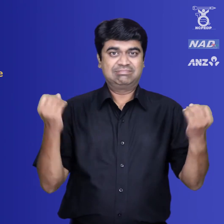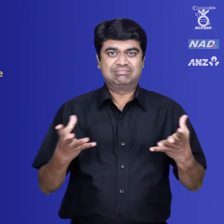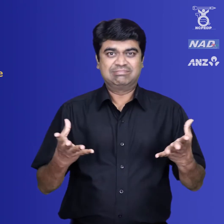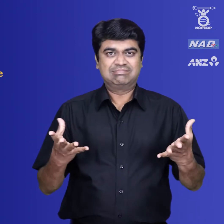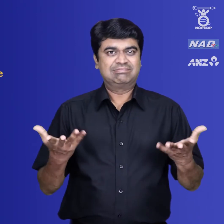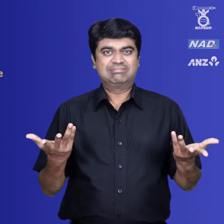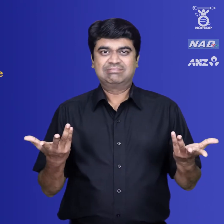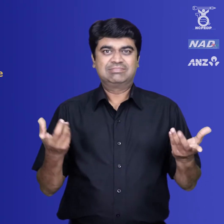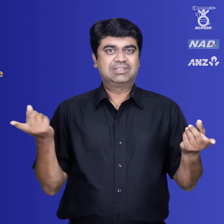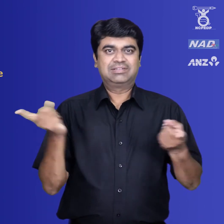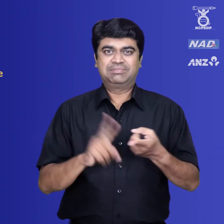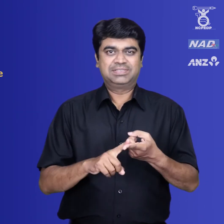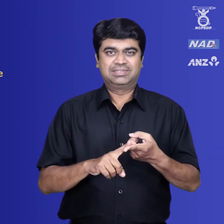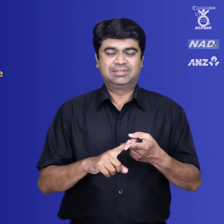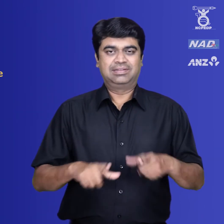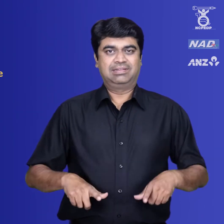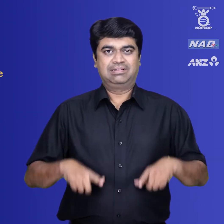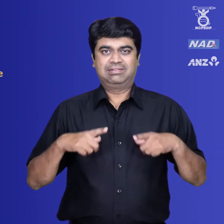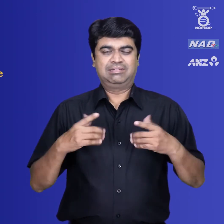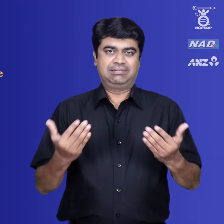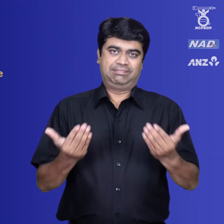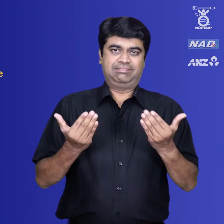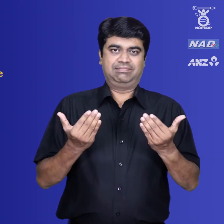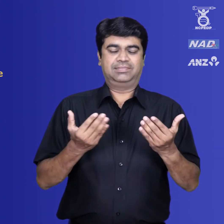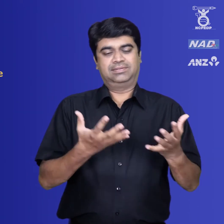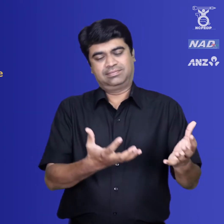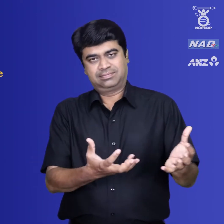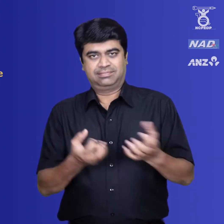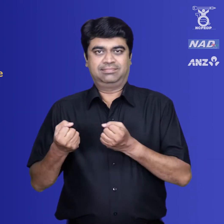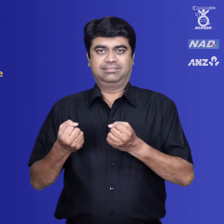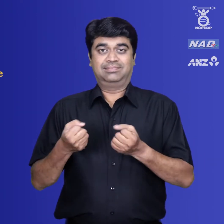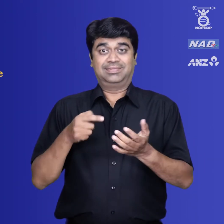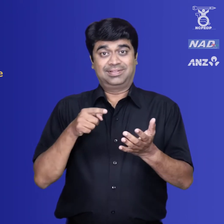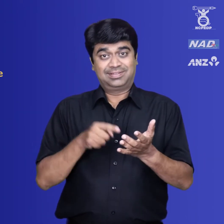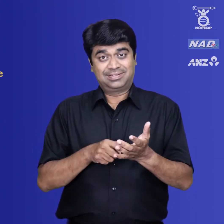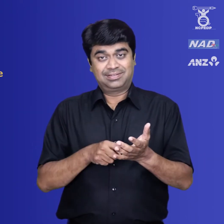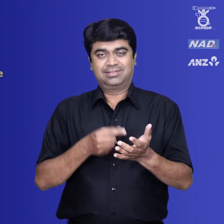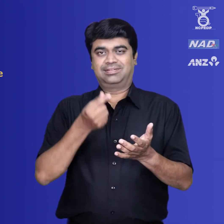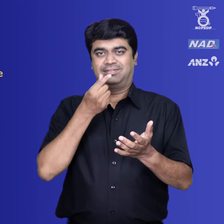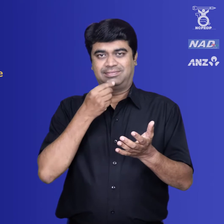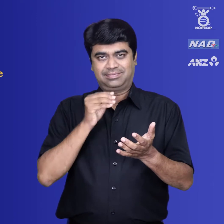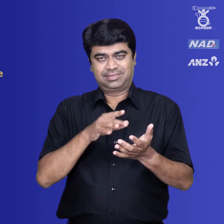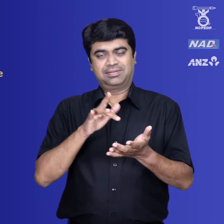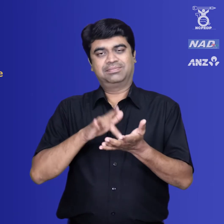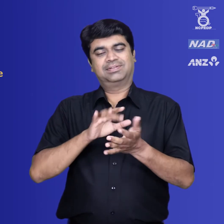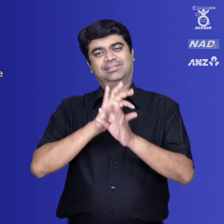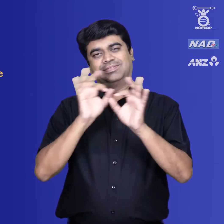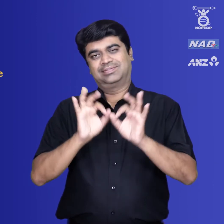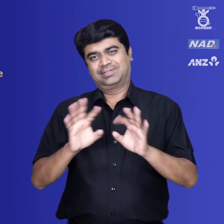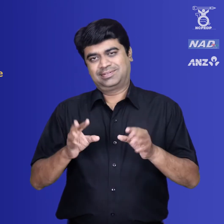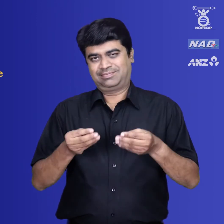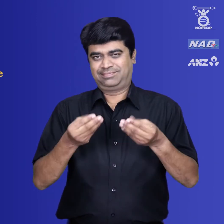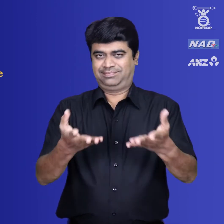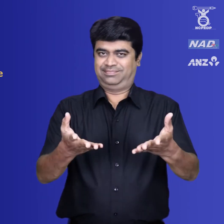Essential medical facilities for life-saving emergency treatment and procedures,